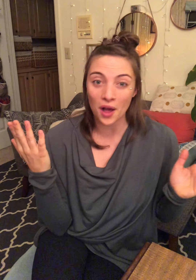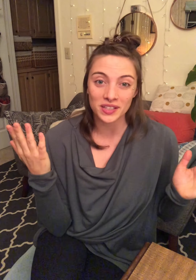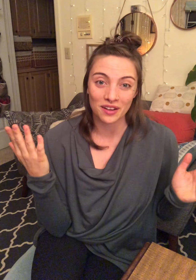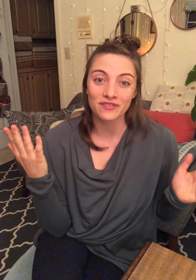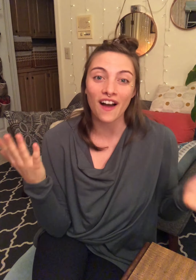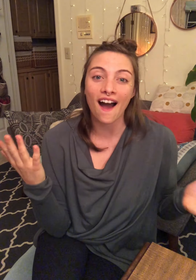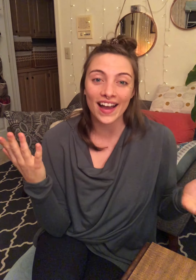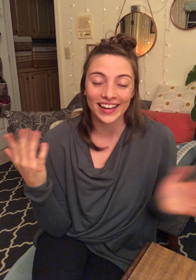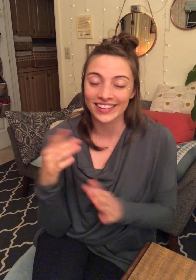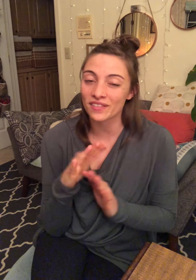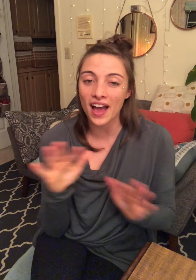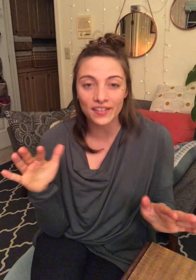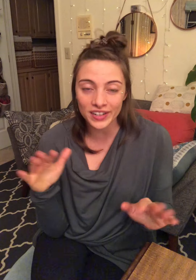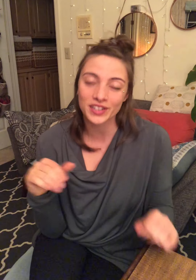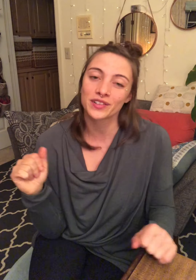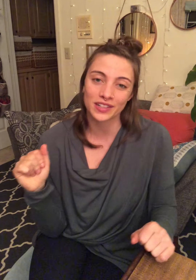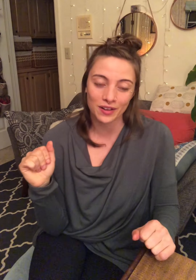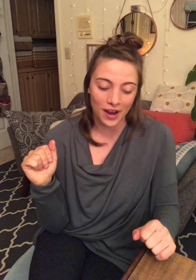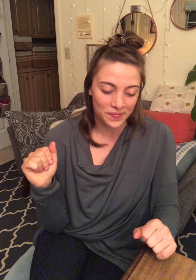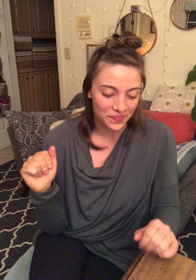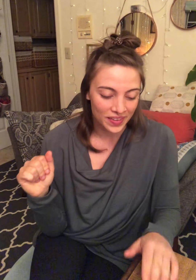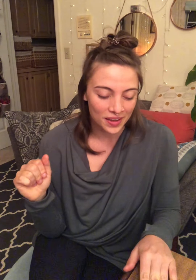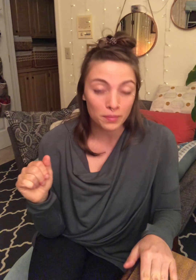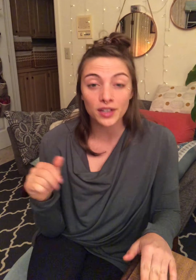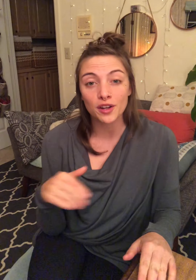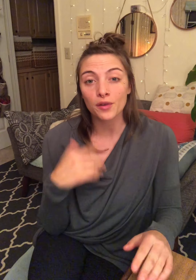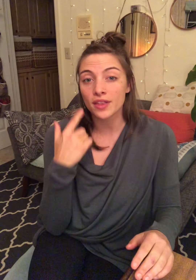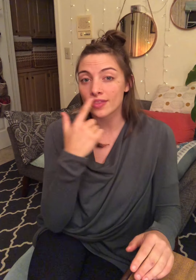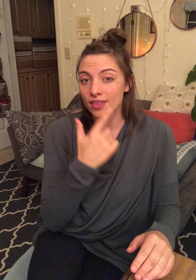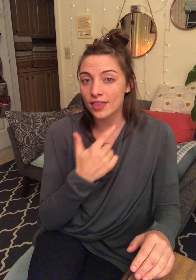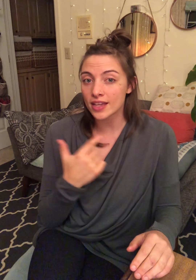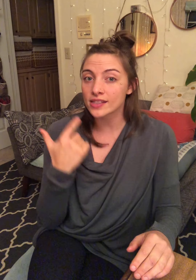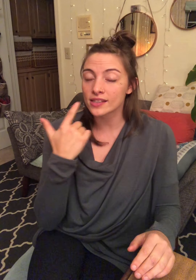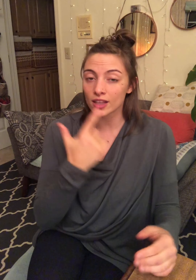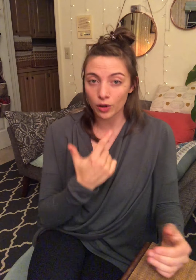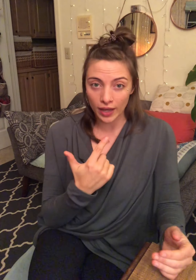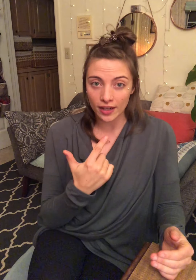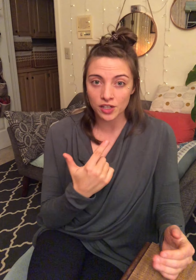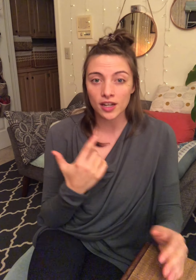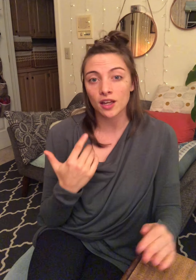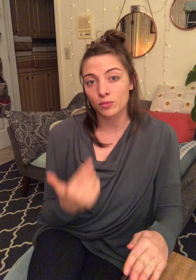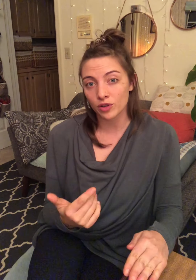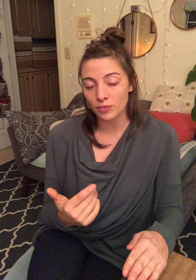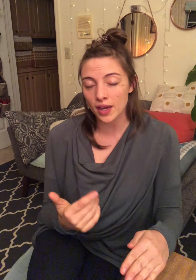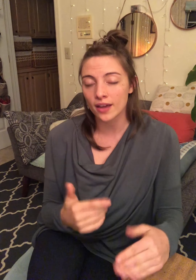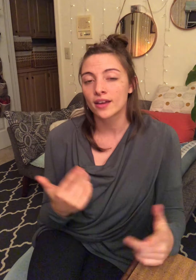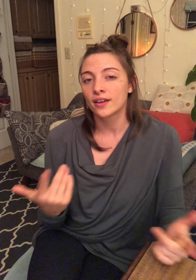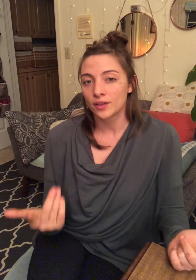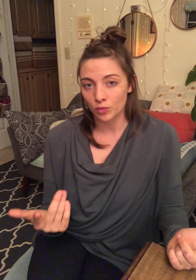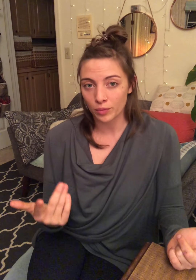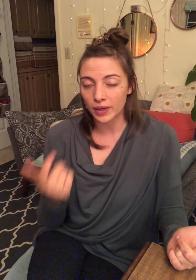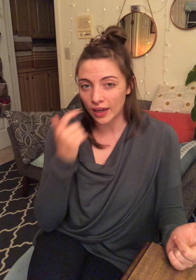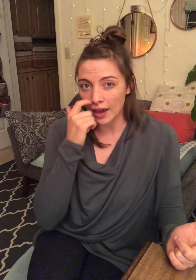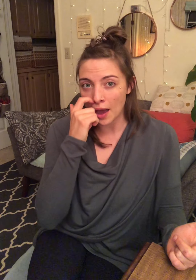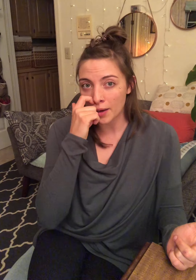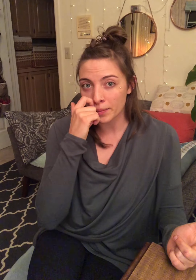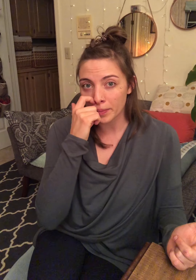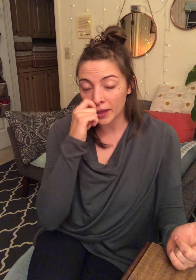also fine. Whatever you choose is great. But know that this location and movement will be the color